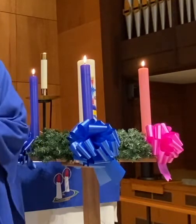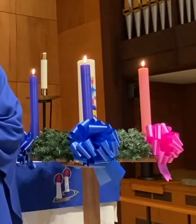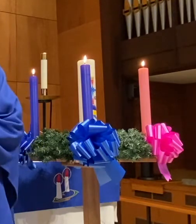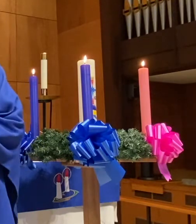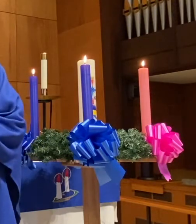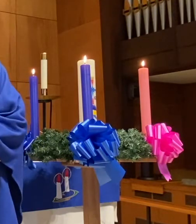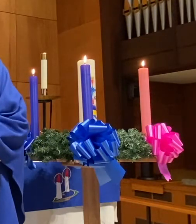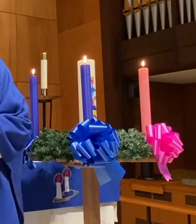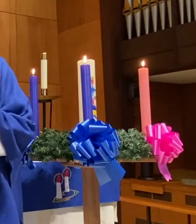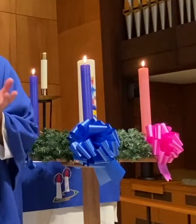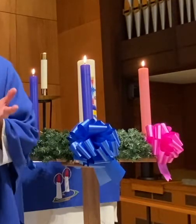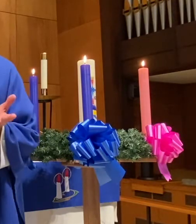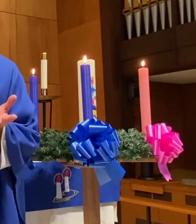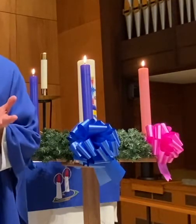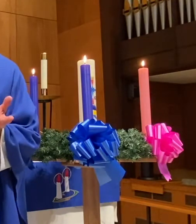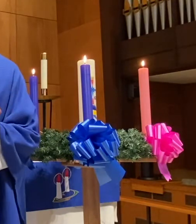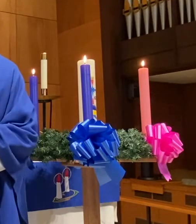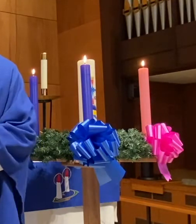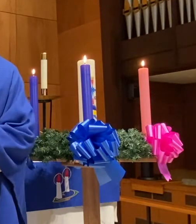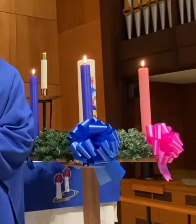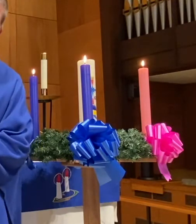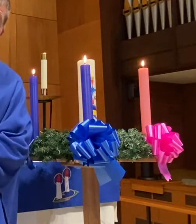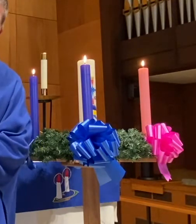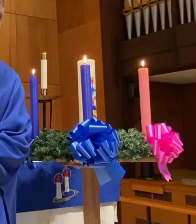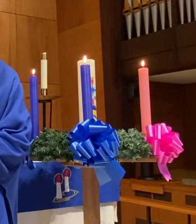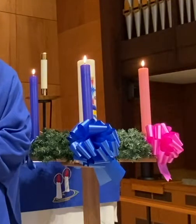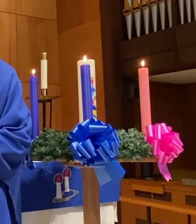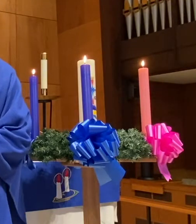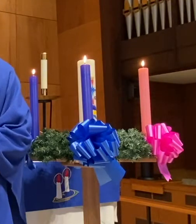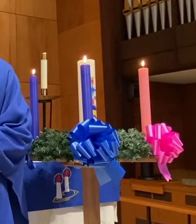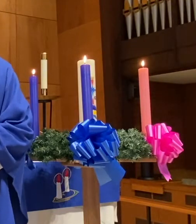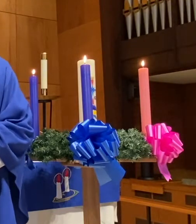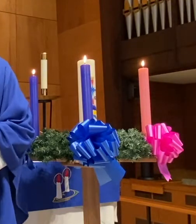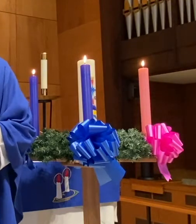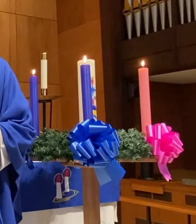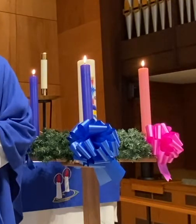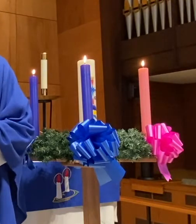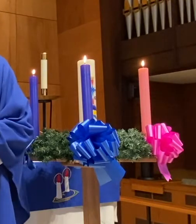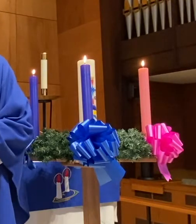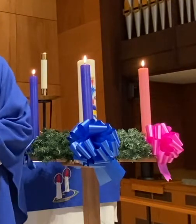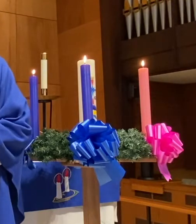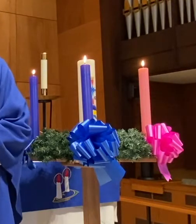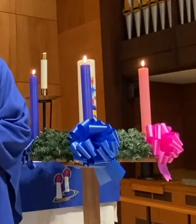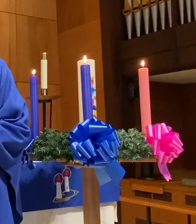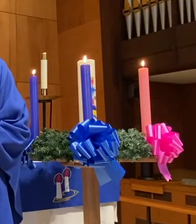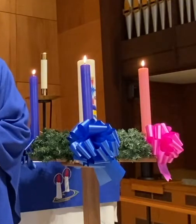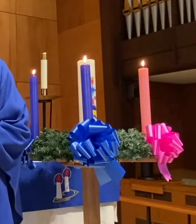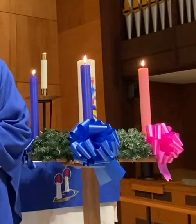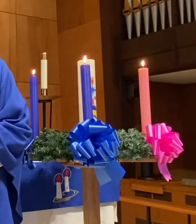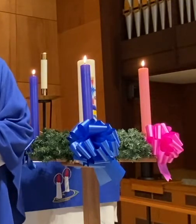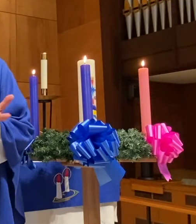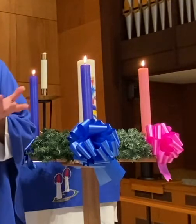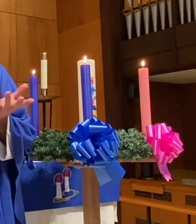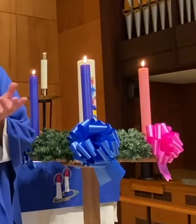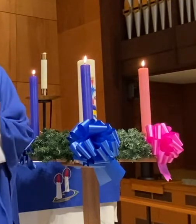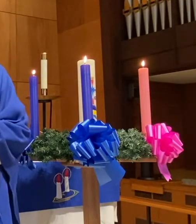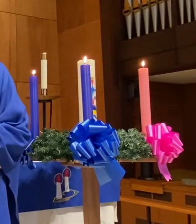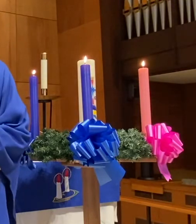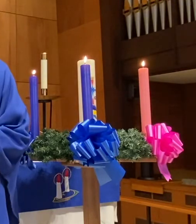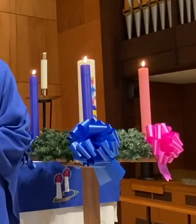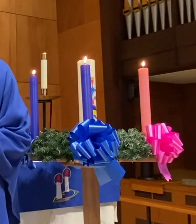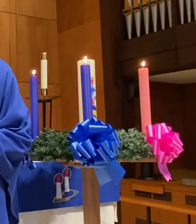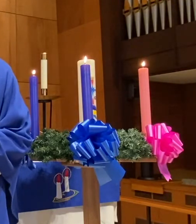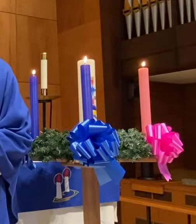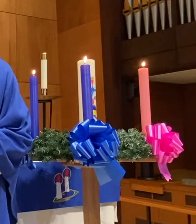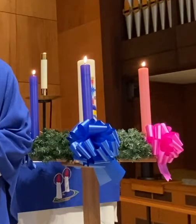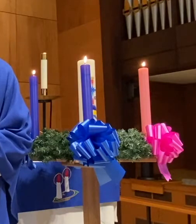friends. We accept online giving, or you can mail in your offerings, or also drop them off at the church office. Even call and we'll run